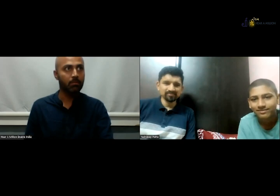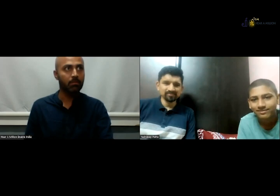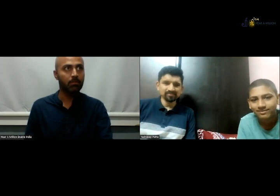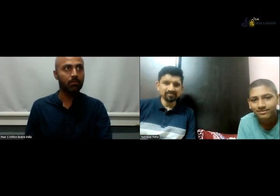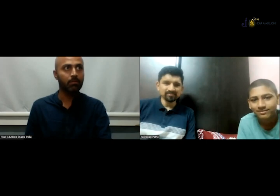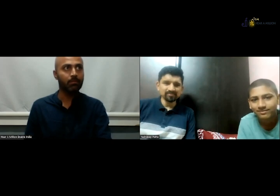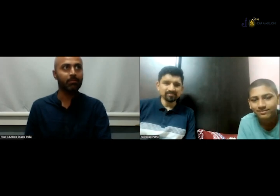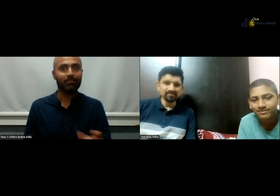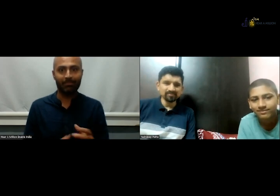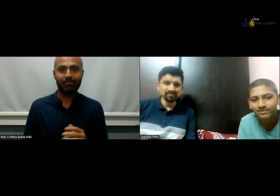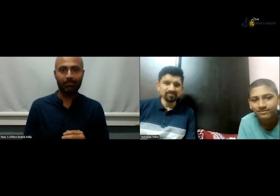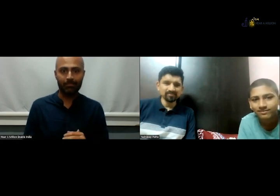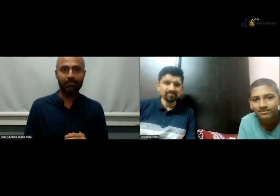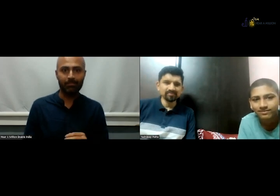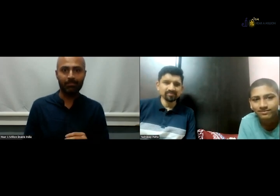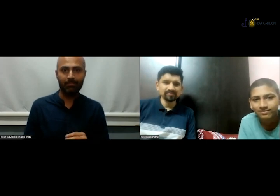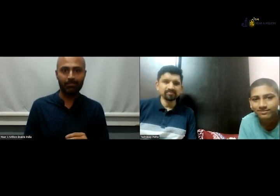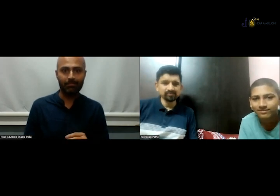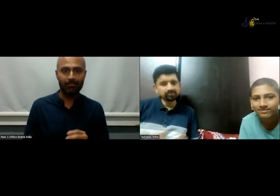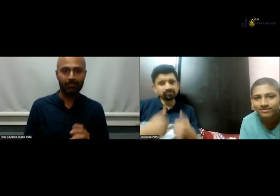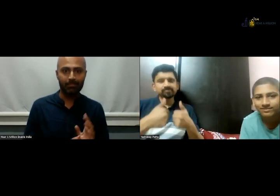with exam with good marks.